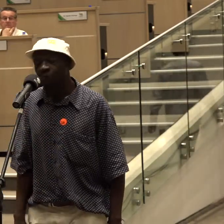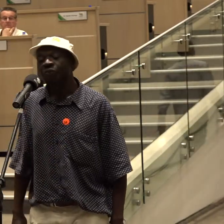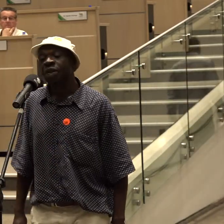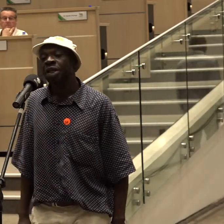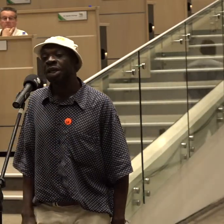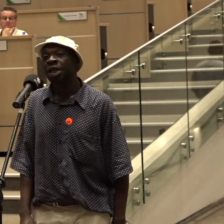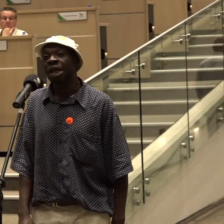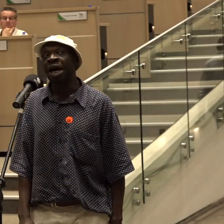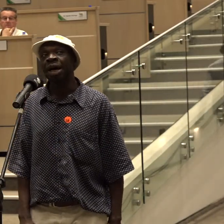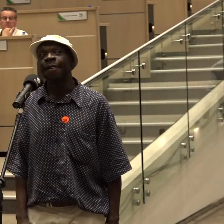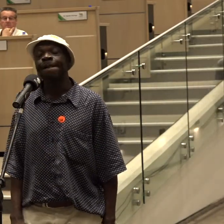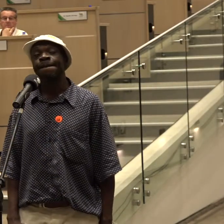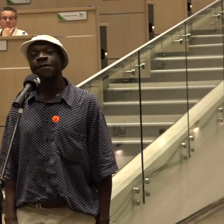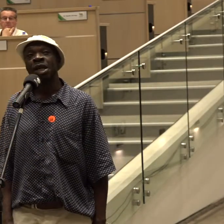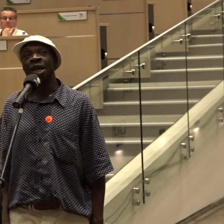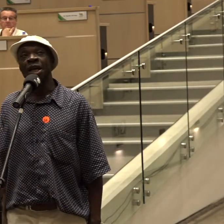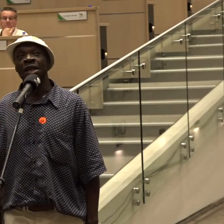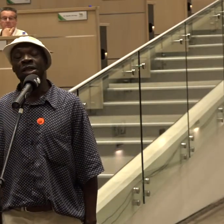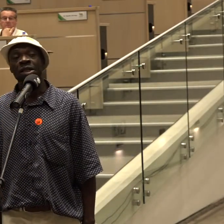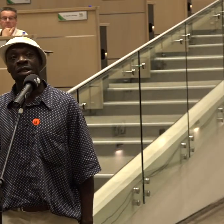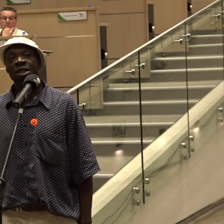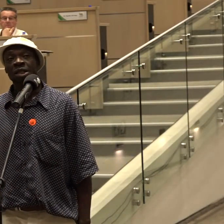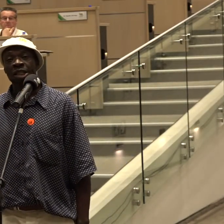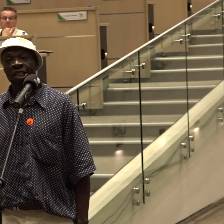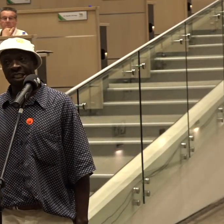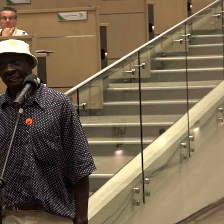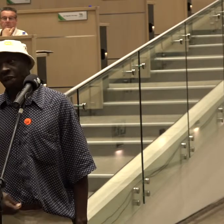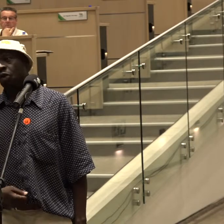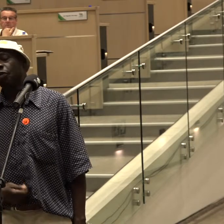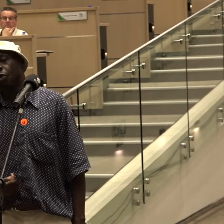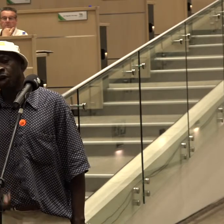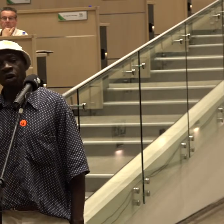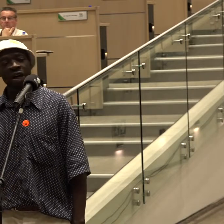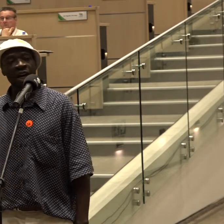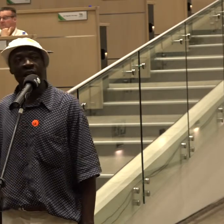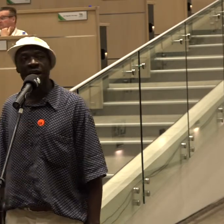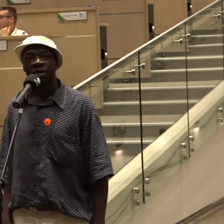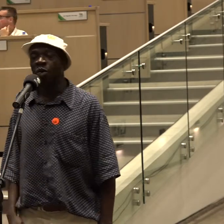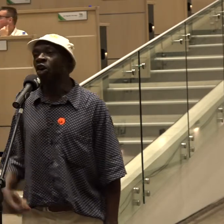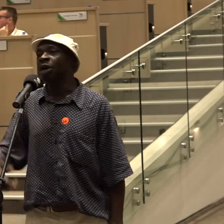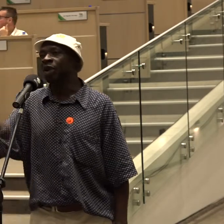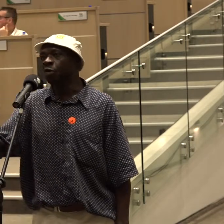who are like